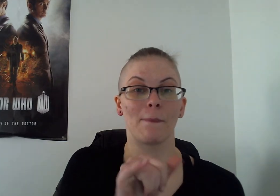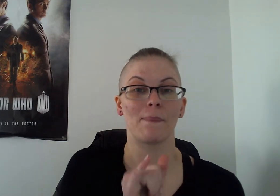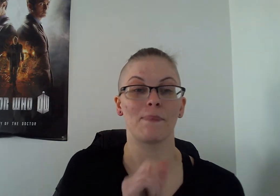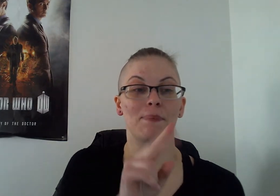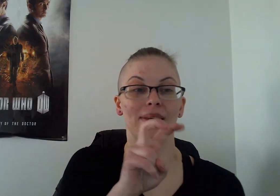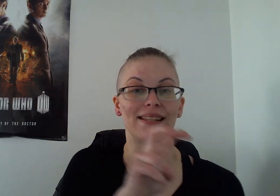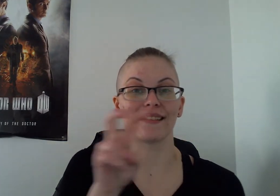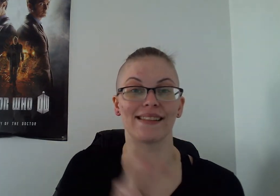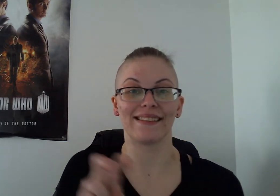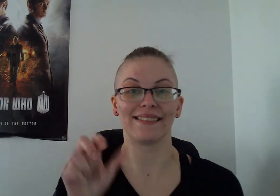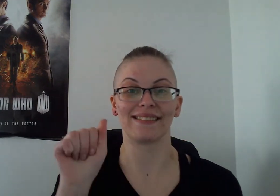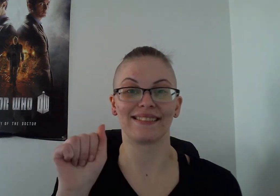Pizza.